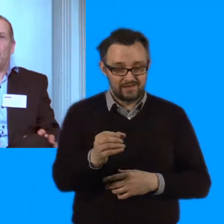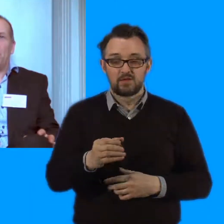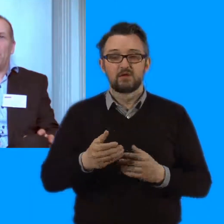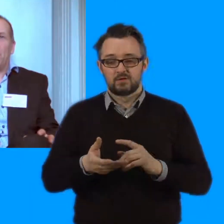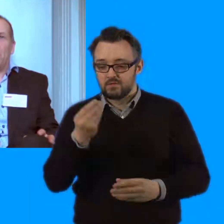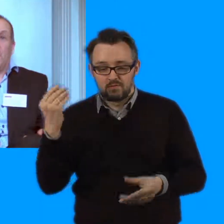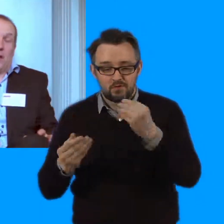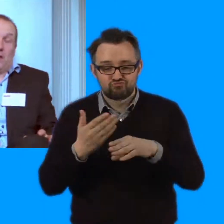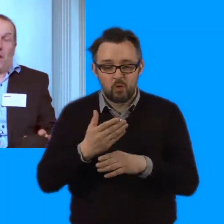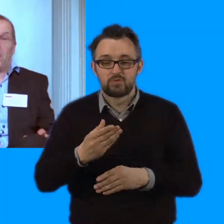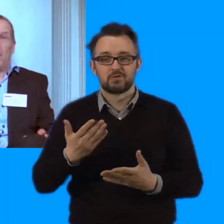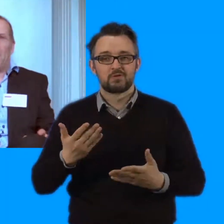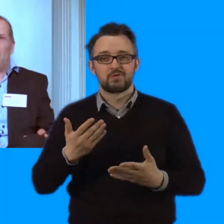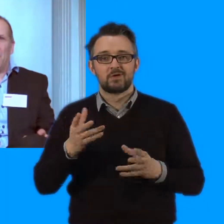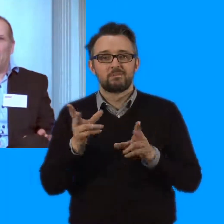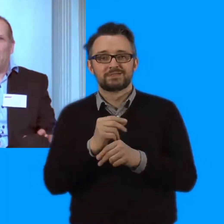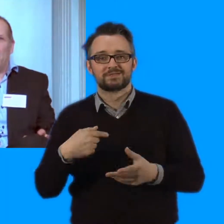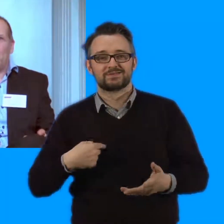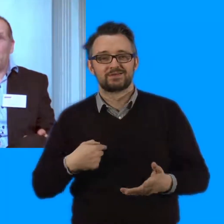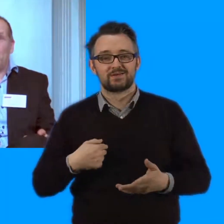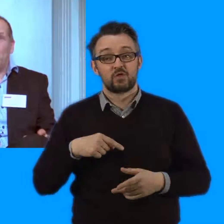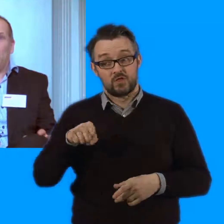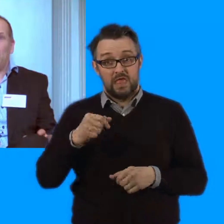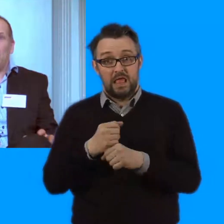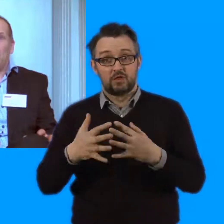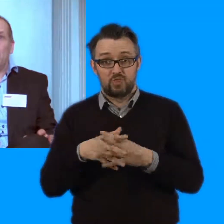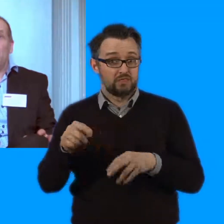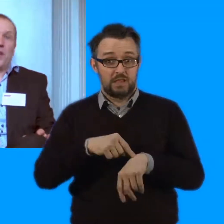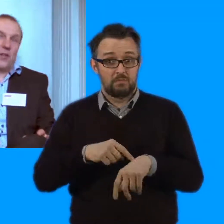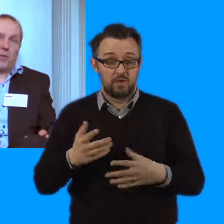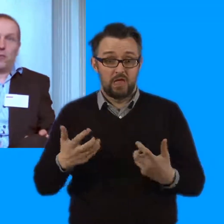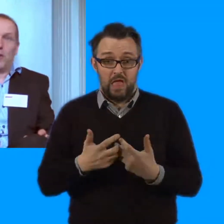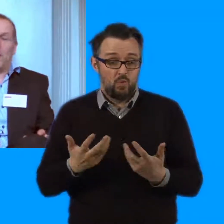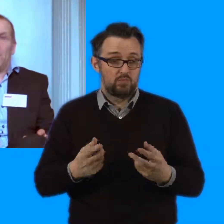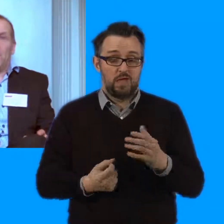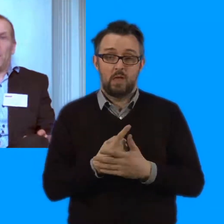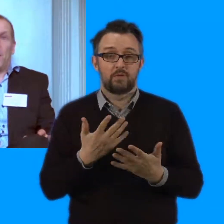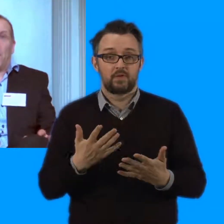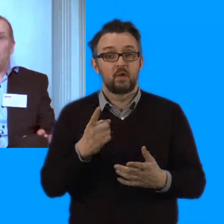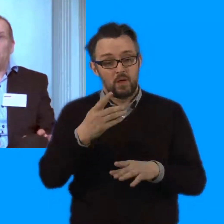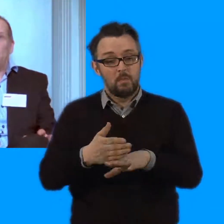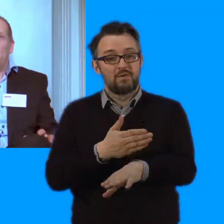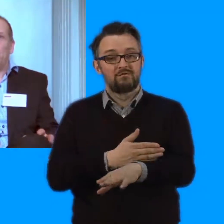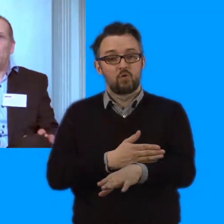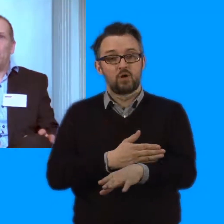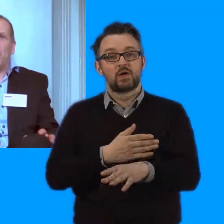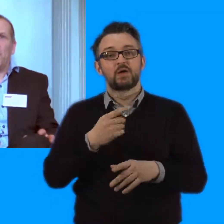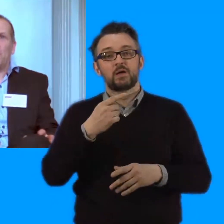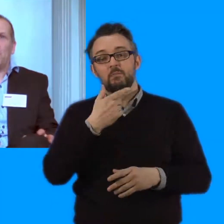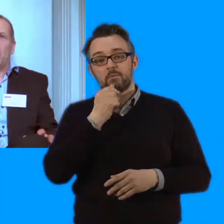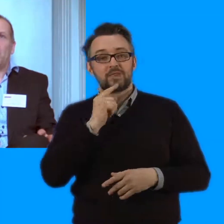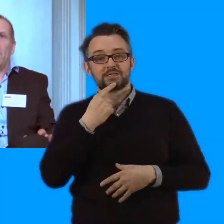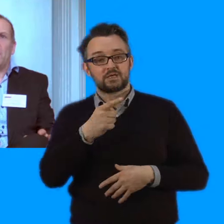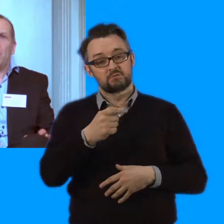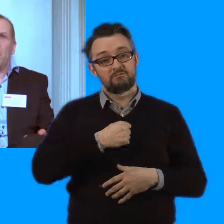through for interview. But that's endemic. That was in Glasgow. That's the way it was. But the generation before that, my father was told he had to stop being a